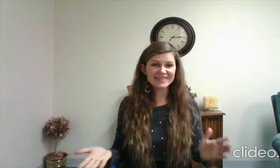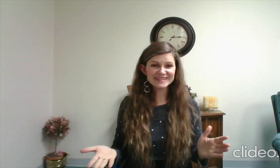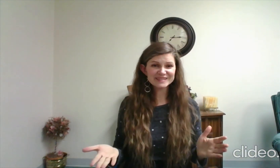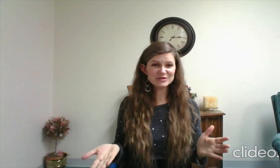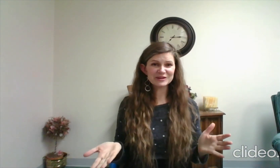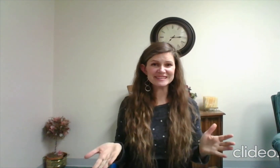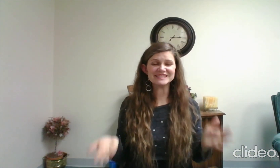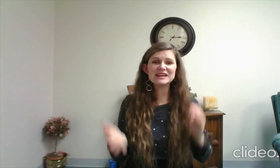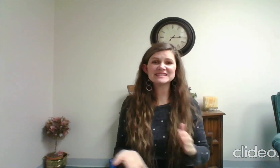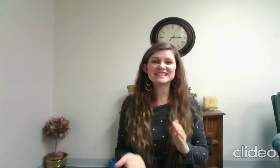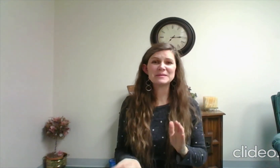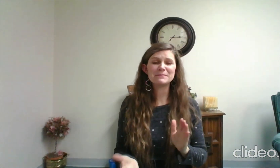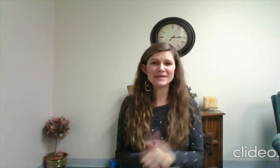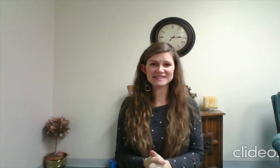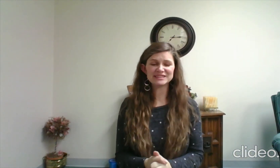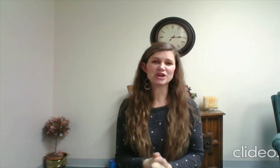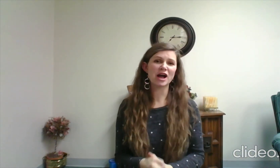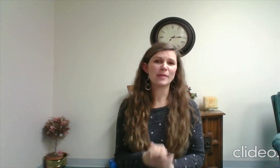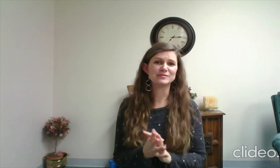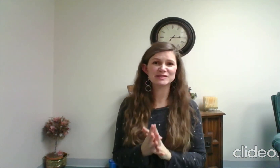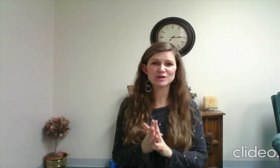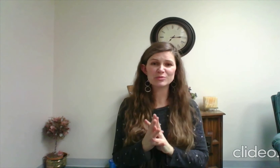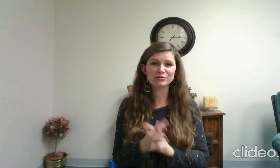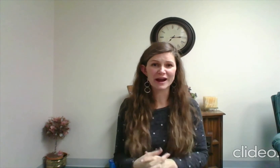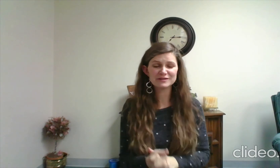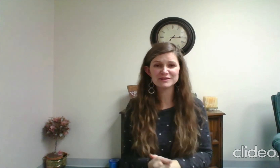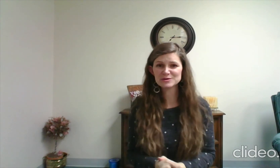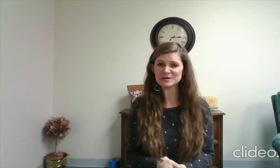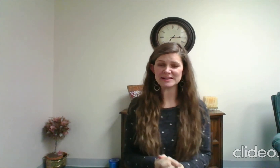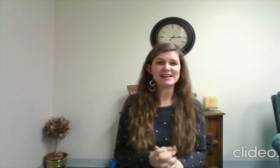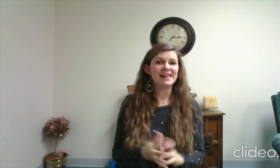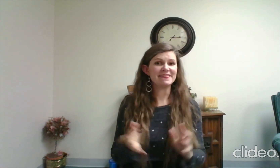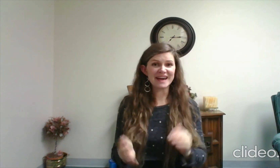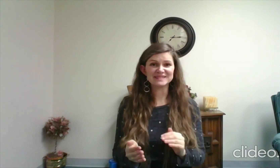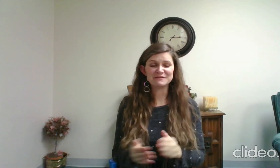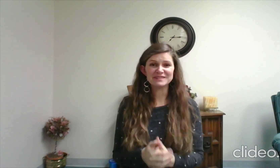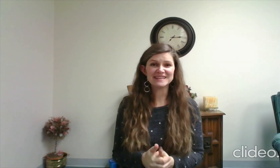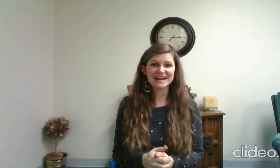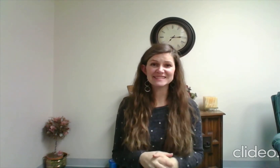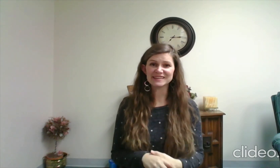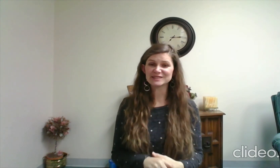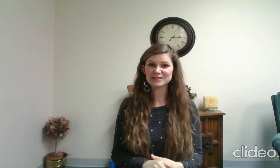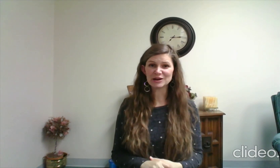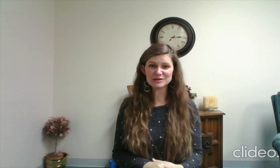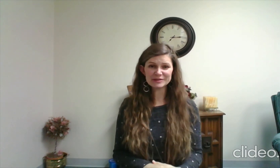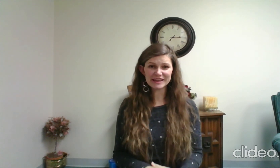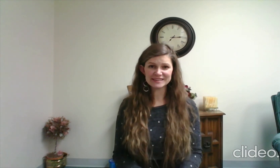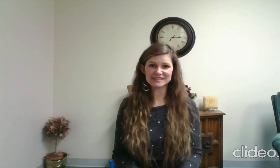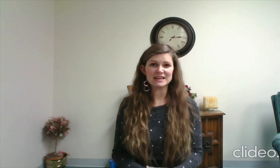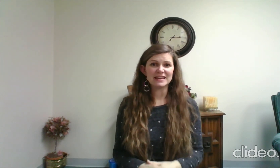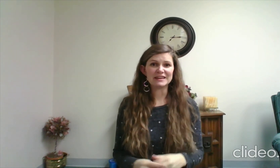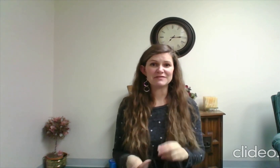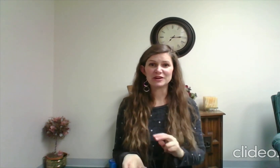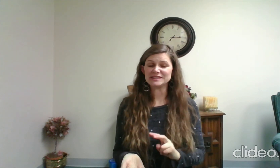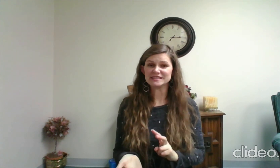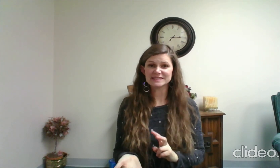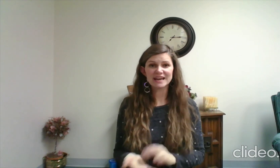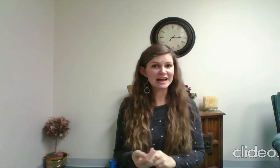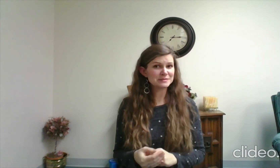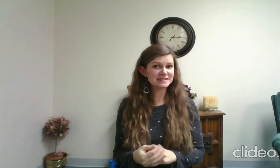And that's the chorus. You guys did an amazing job. I'm so proud of you. That is a fantastic starting place. If there is time